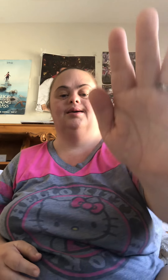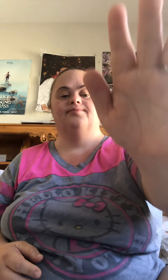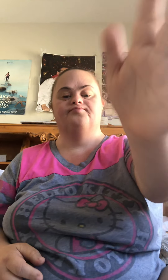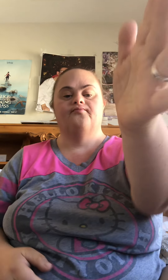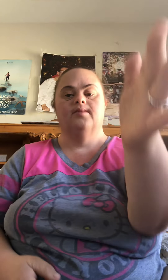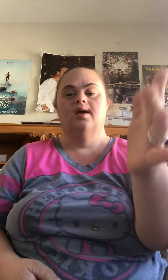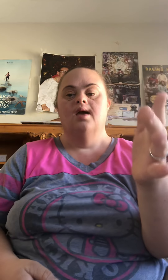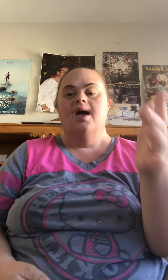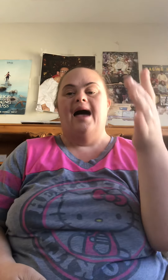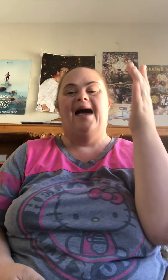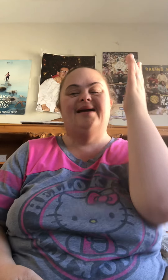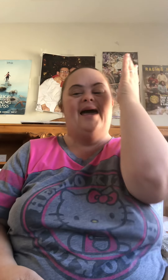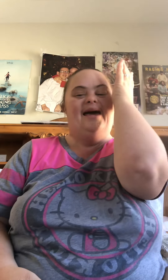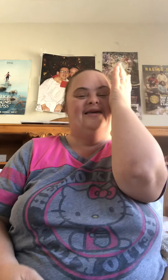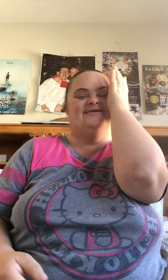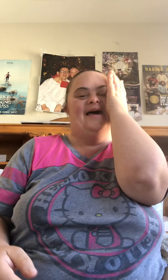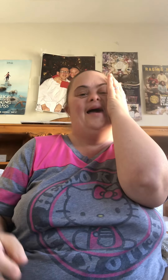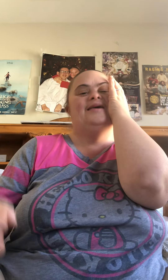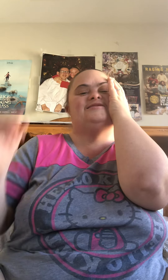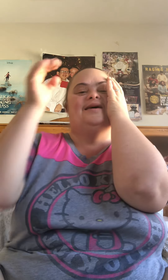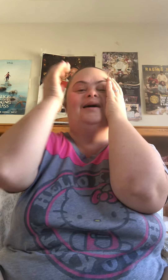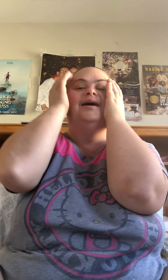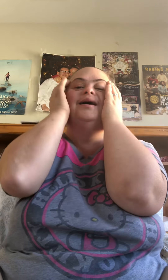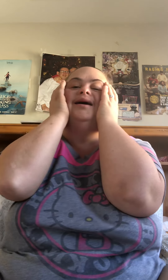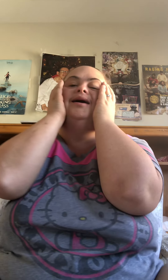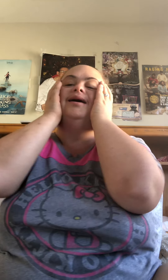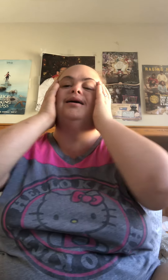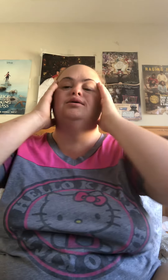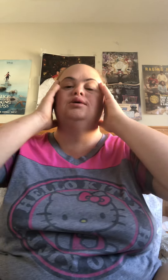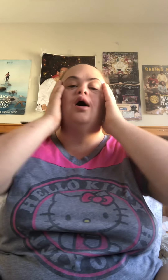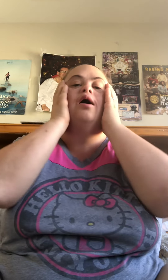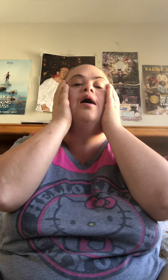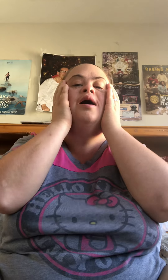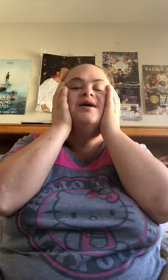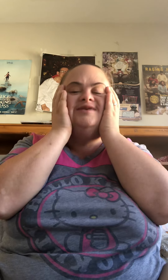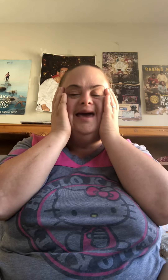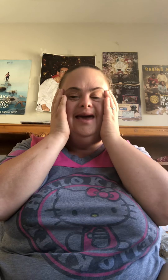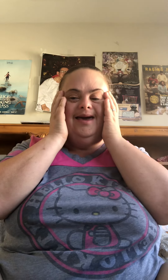I can't see shit in your teeth